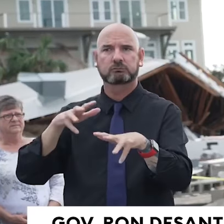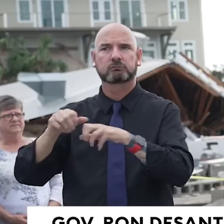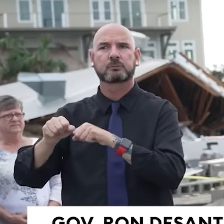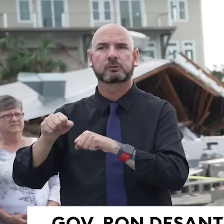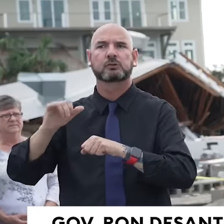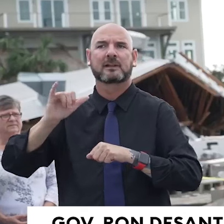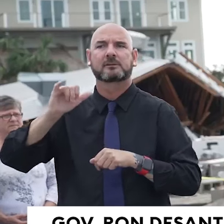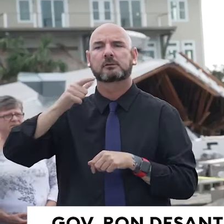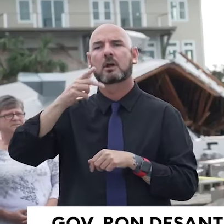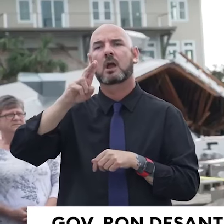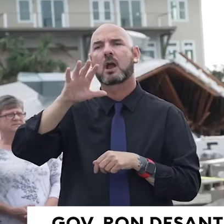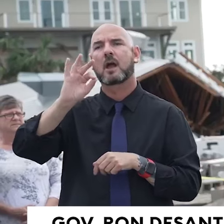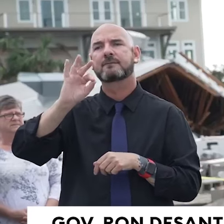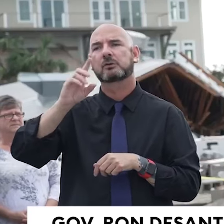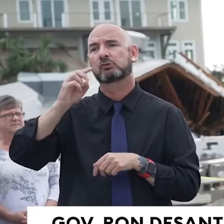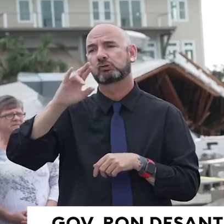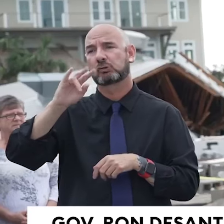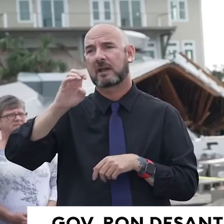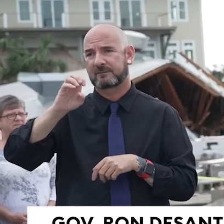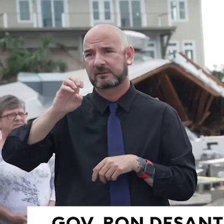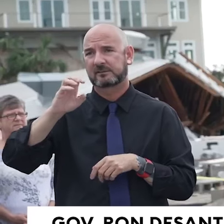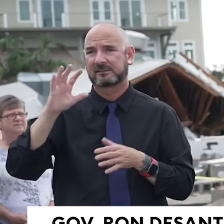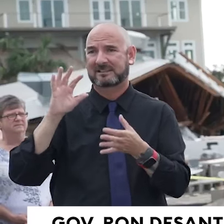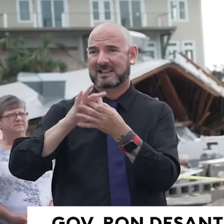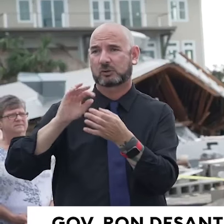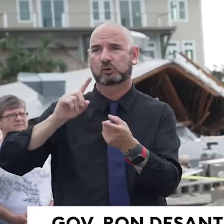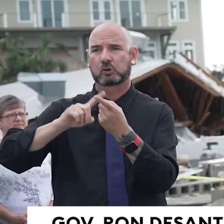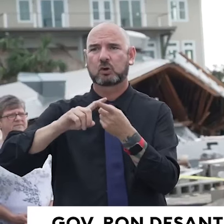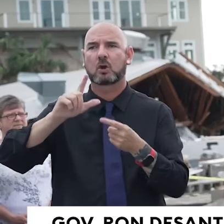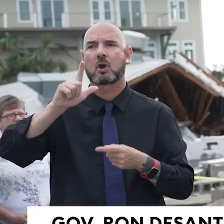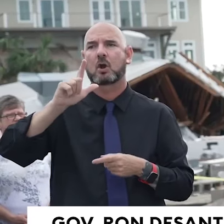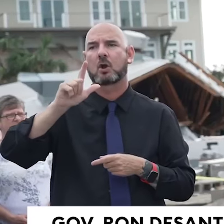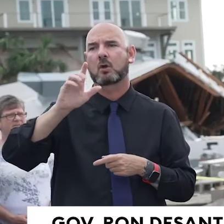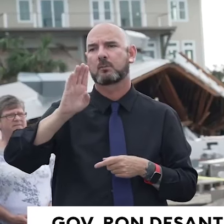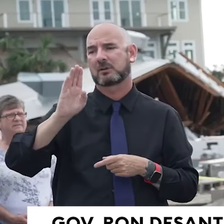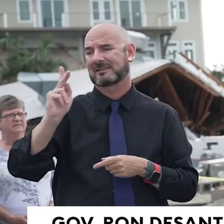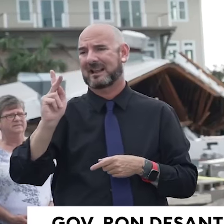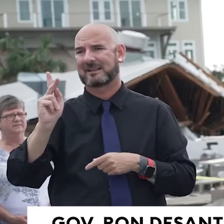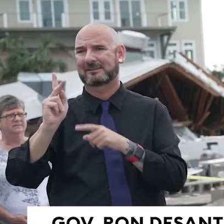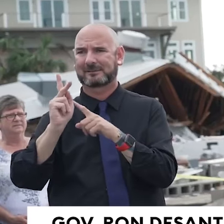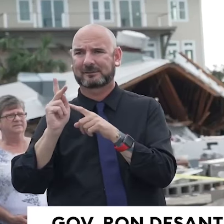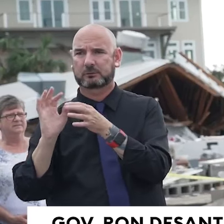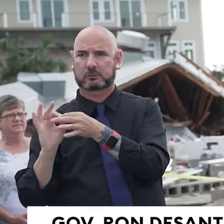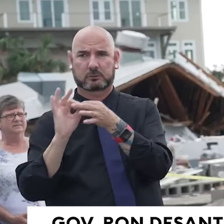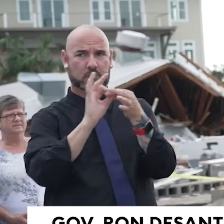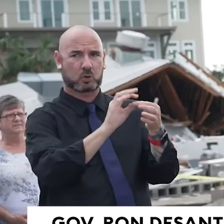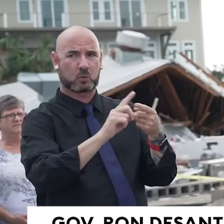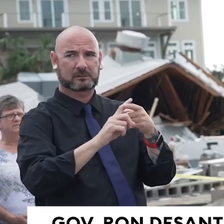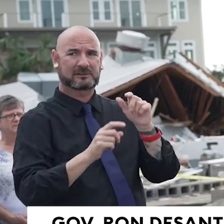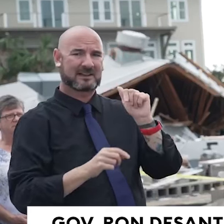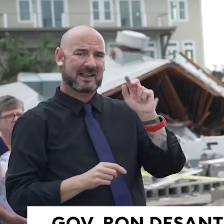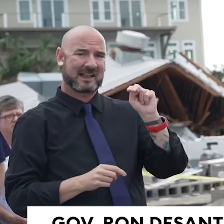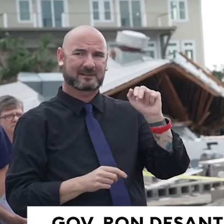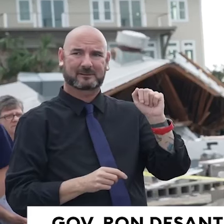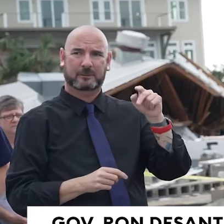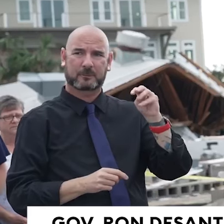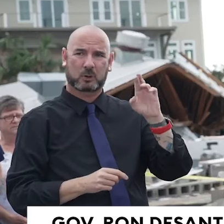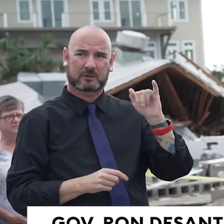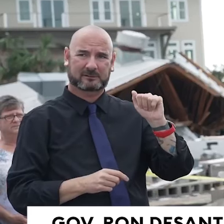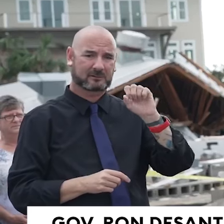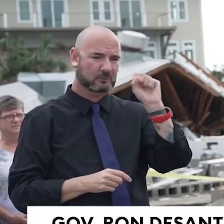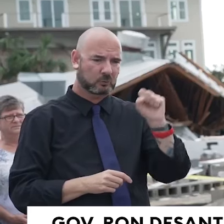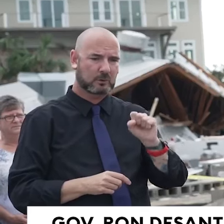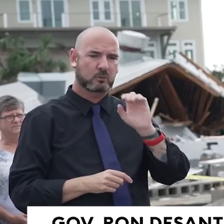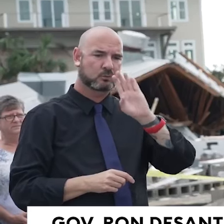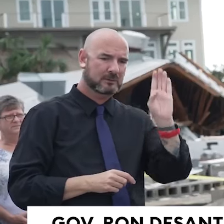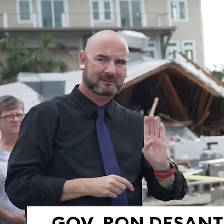connects it connects Longboat Key all the way up to Anna Maria Island, Sarasota, Bradenton area. Some of that,